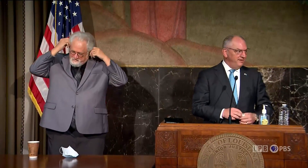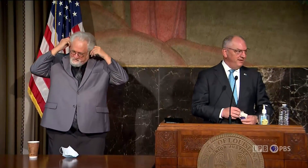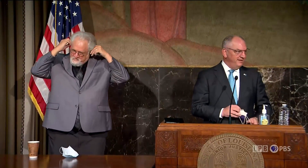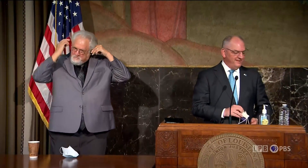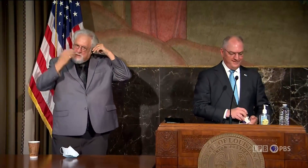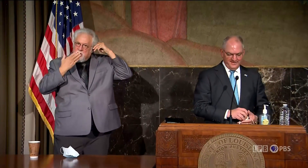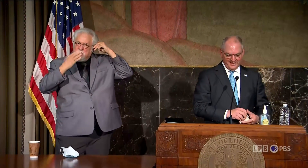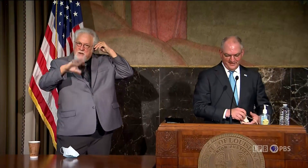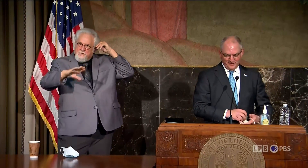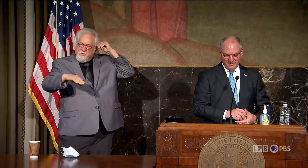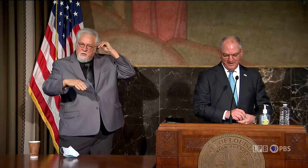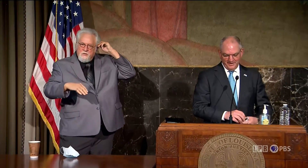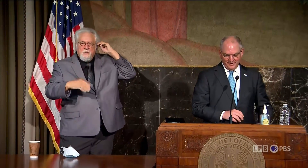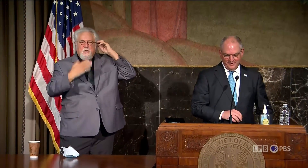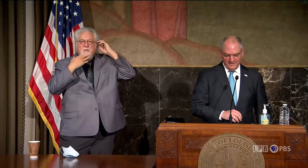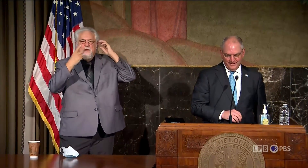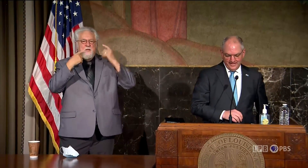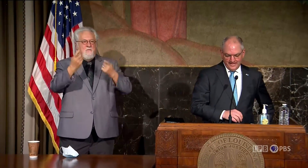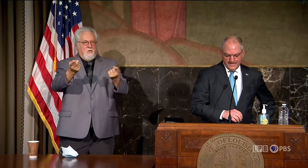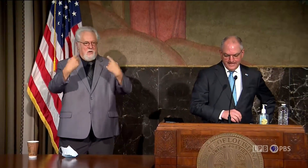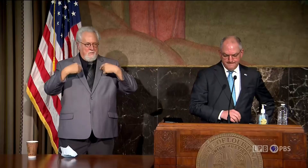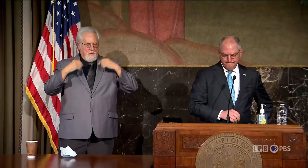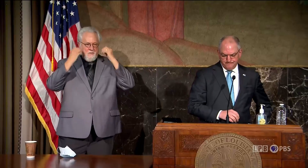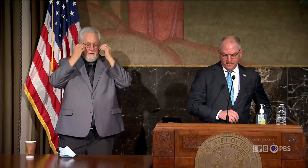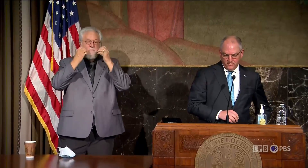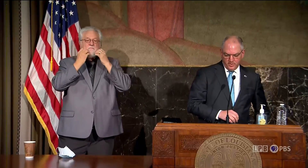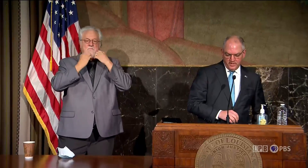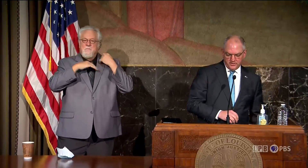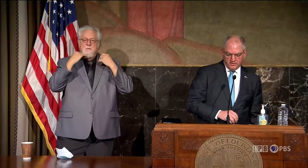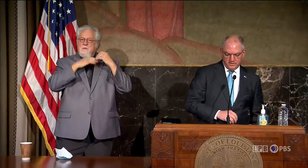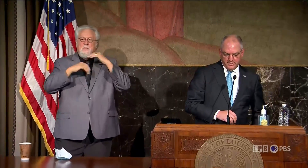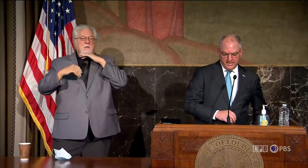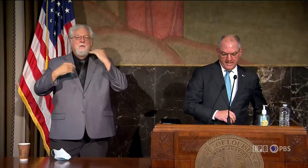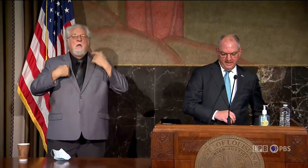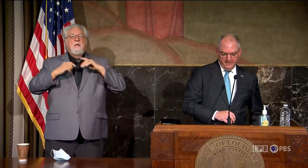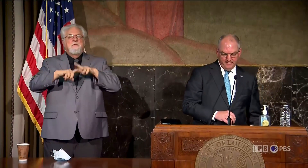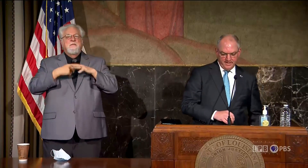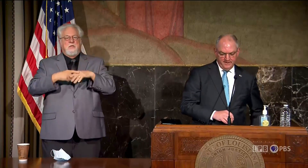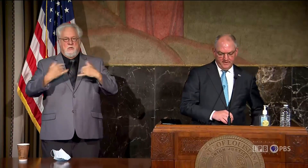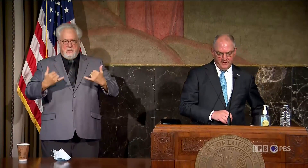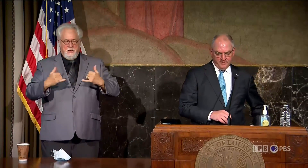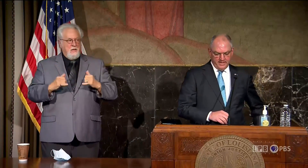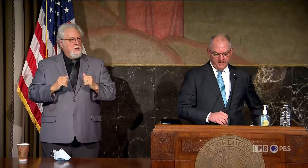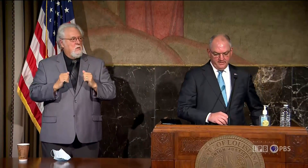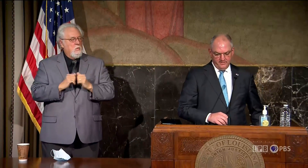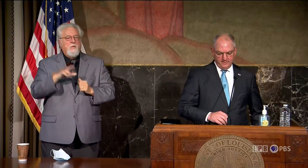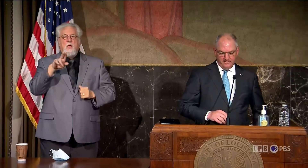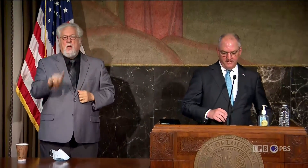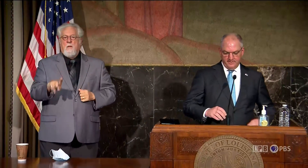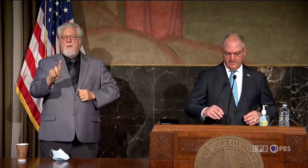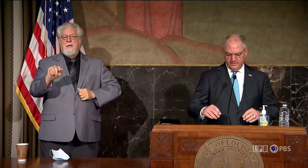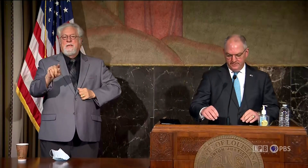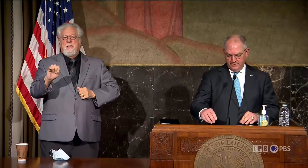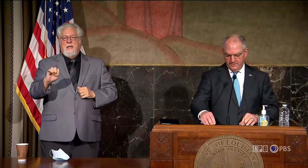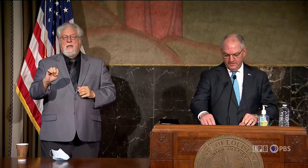Good afternoon. Thank you for being here. We're going to start today by giving an update